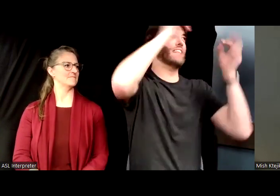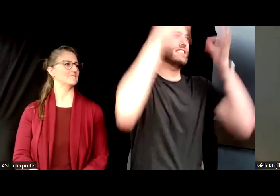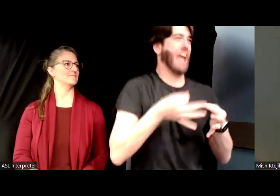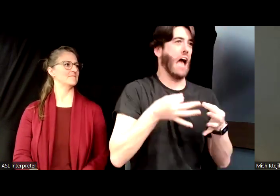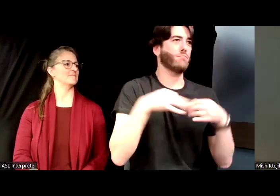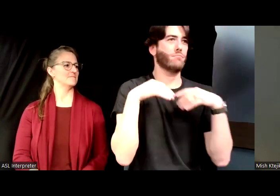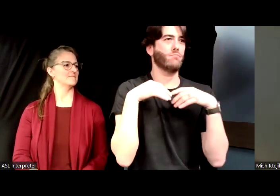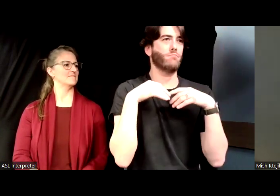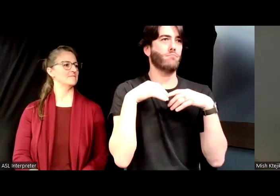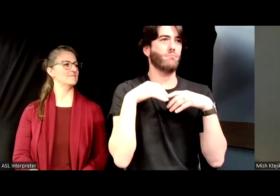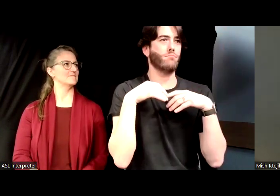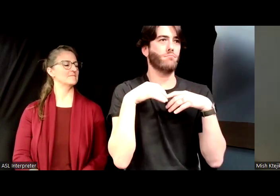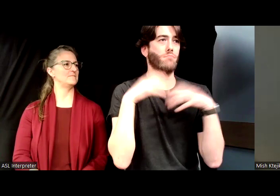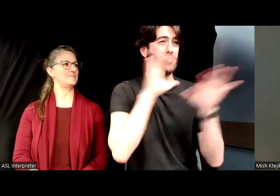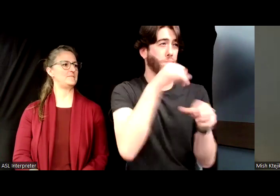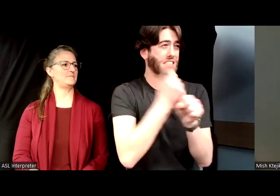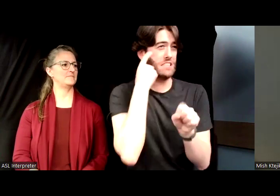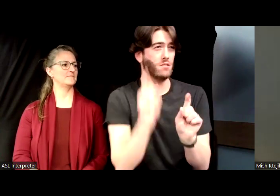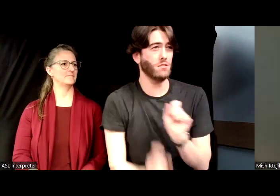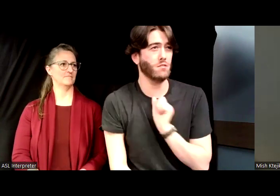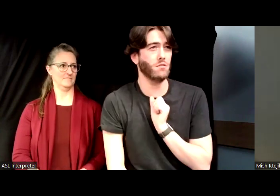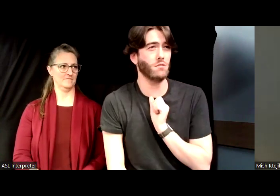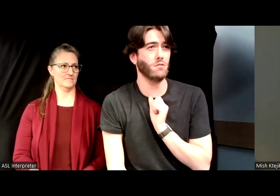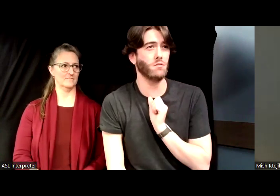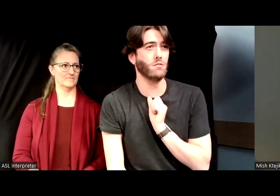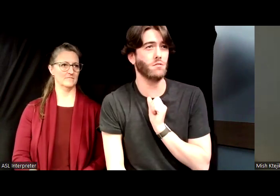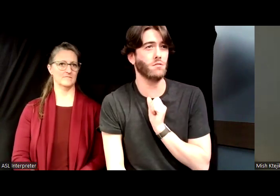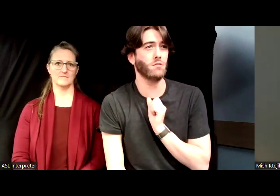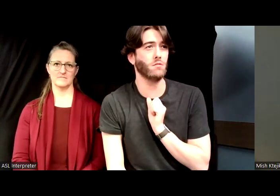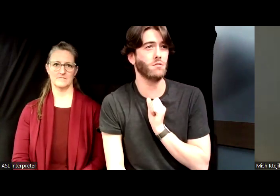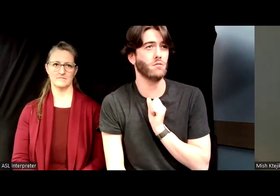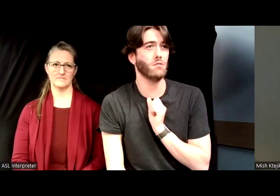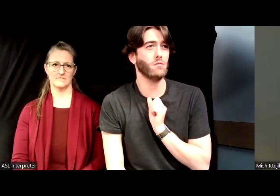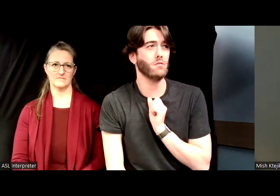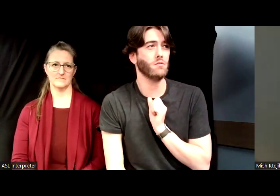happen. We need to discuss and decide what we need to do. Does that make sense?